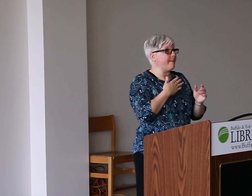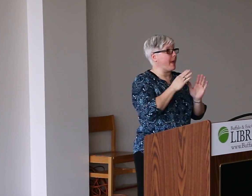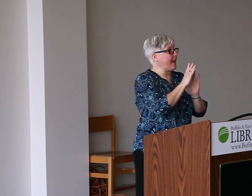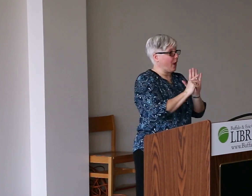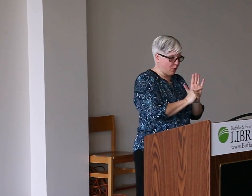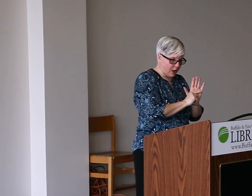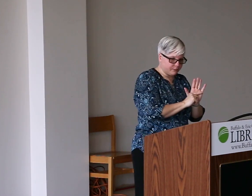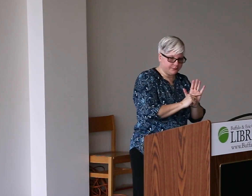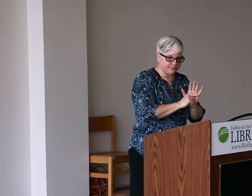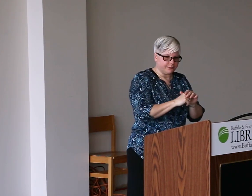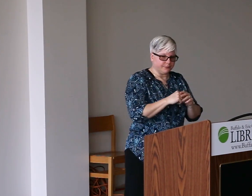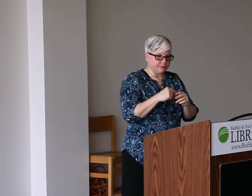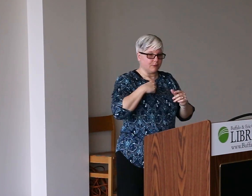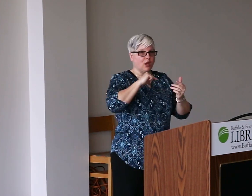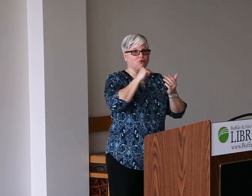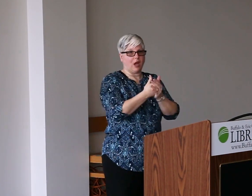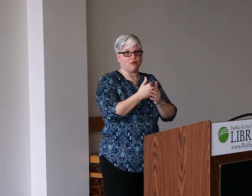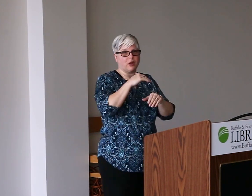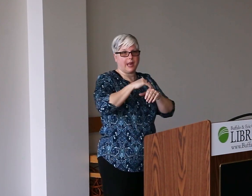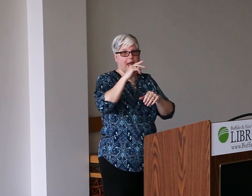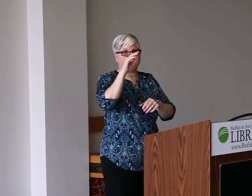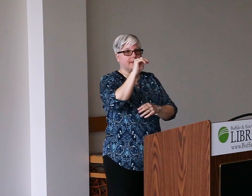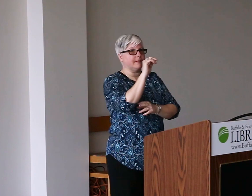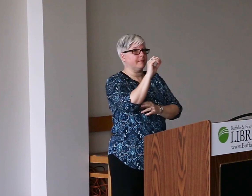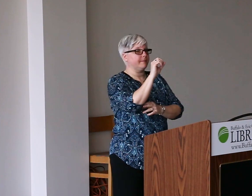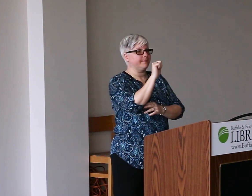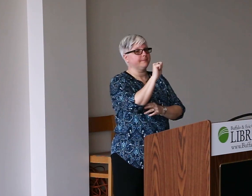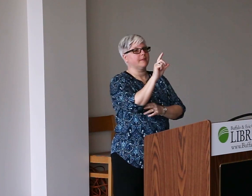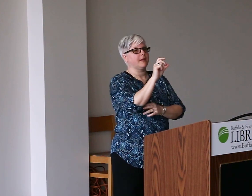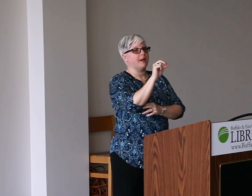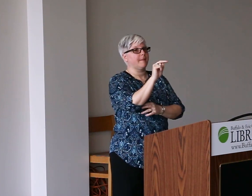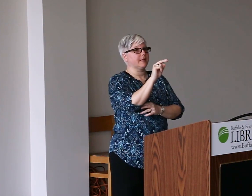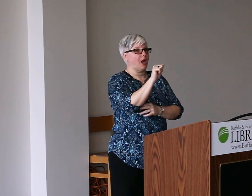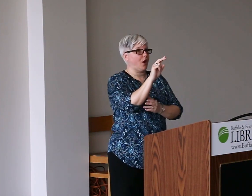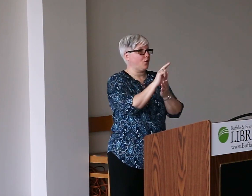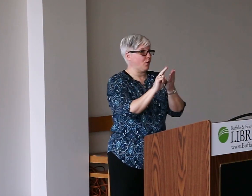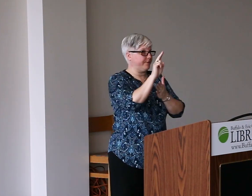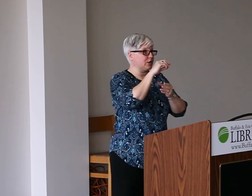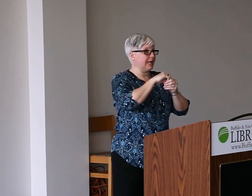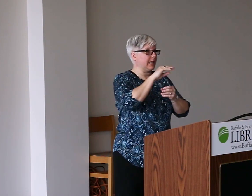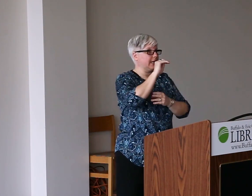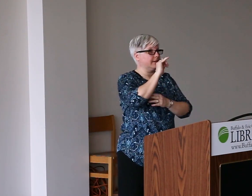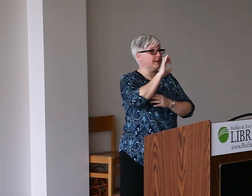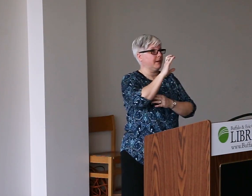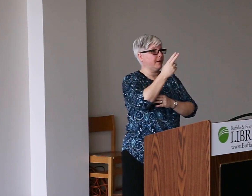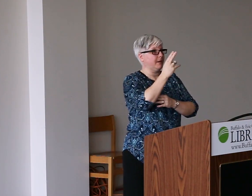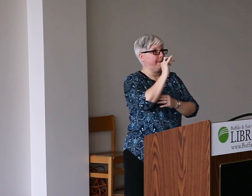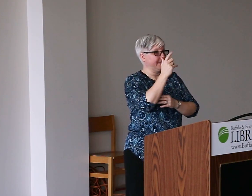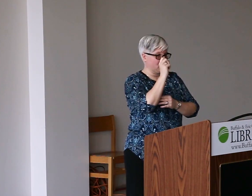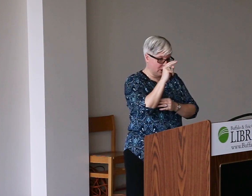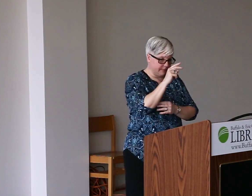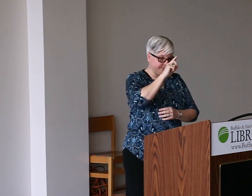So a little bit about my background. I graduated from Madonna University in